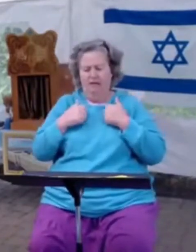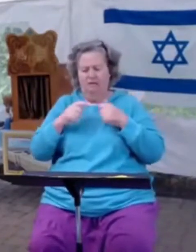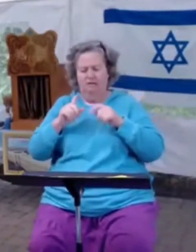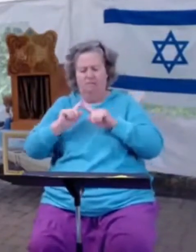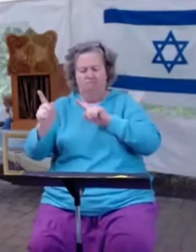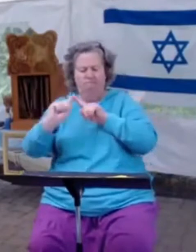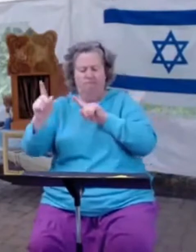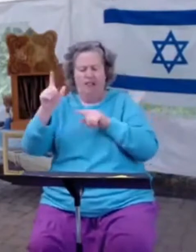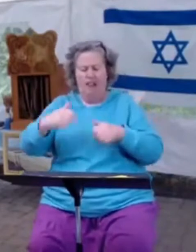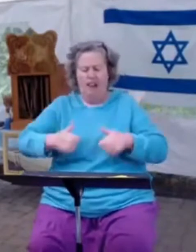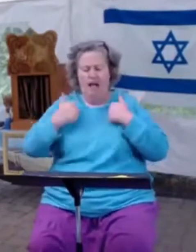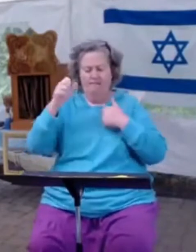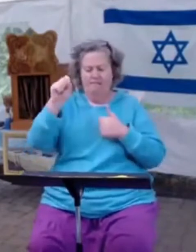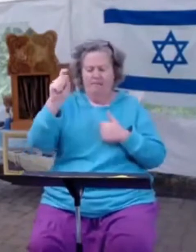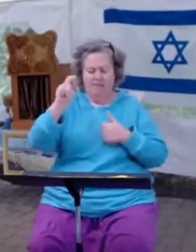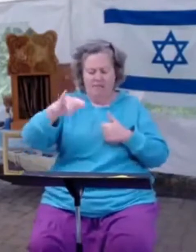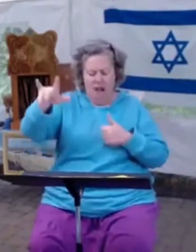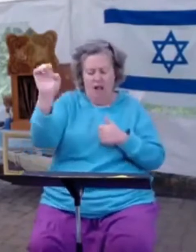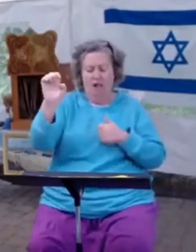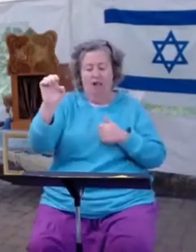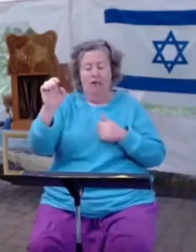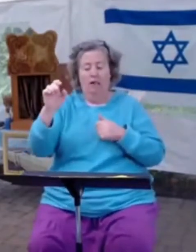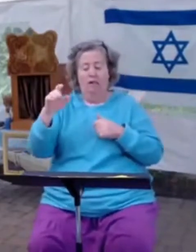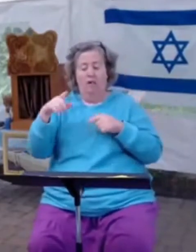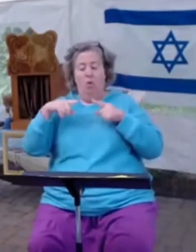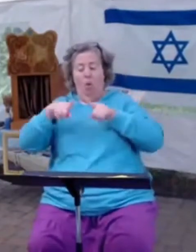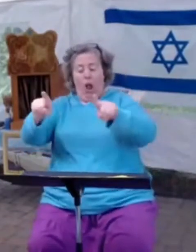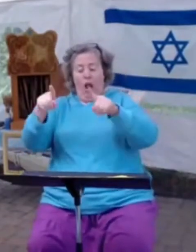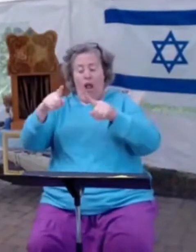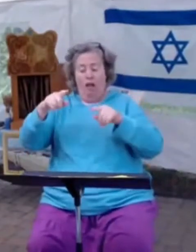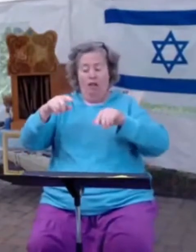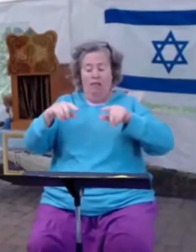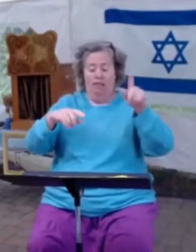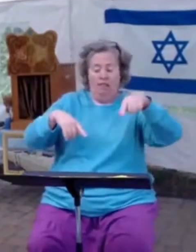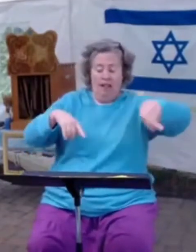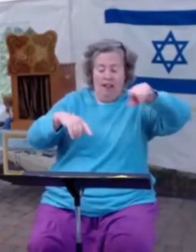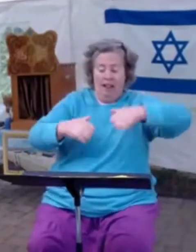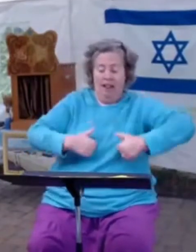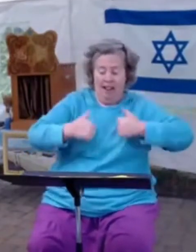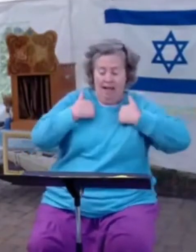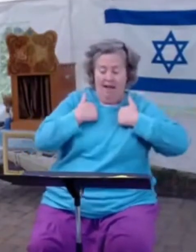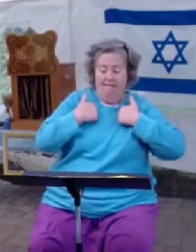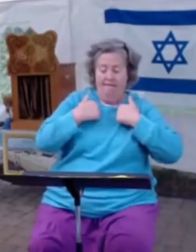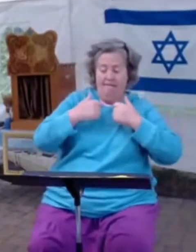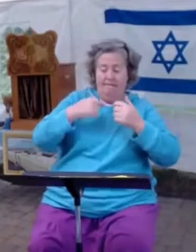communities, and that became the application of the Besorah in their days.